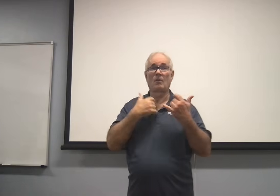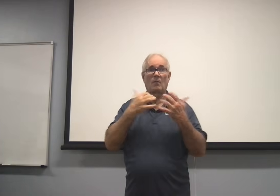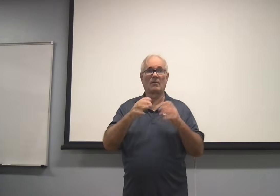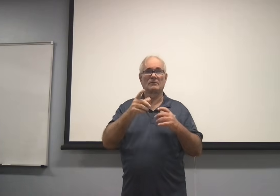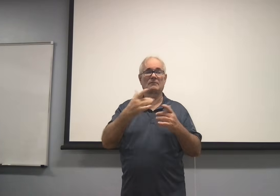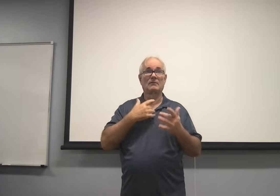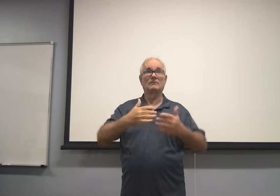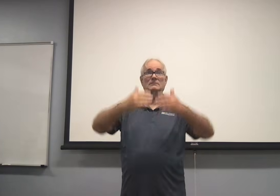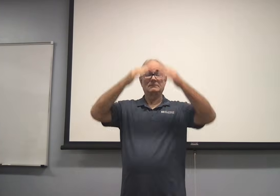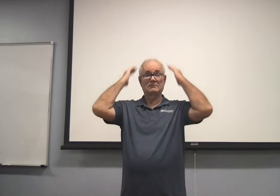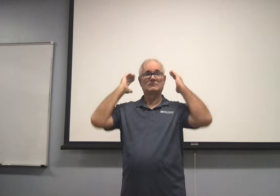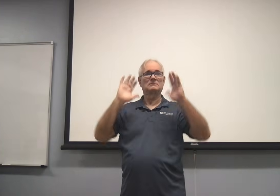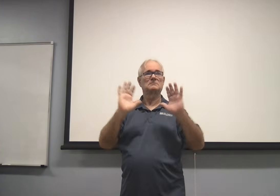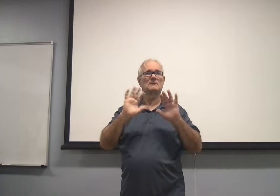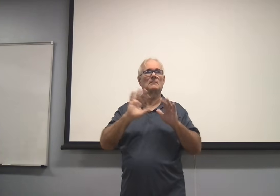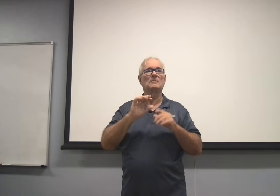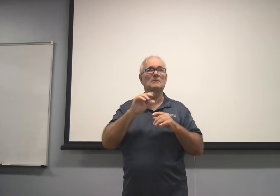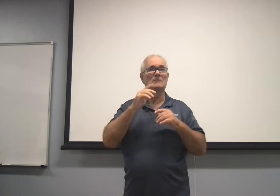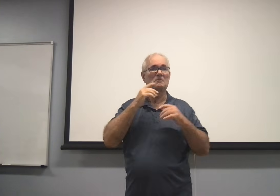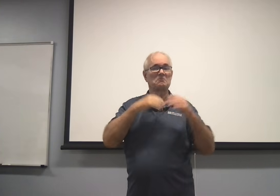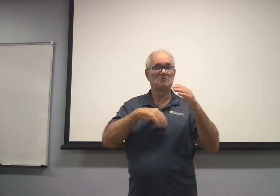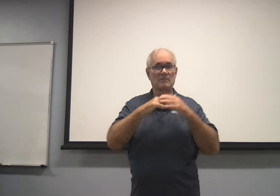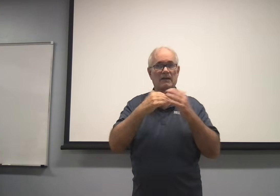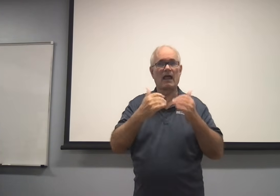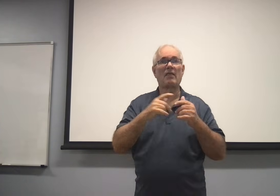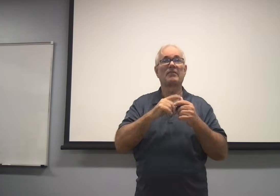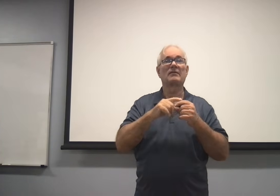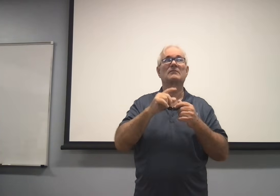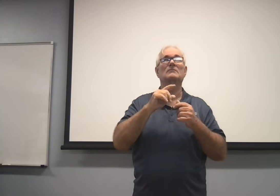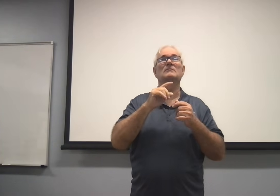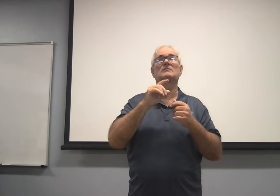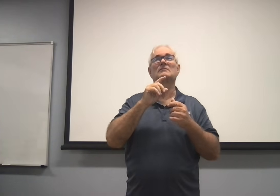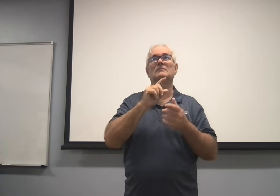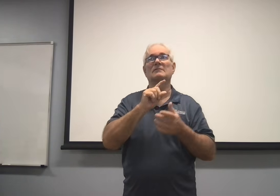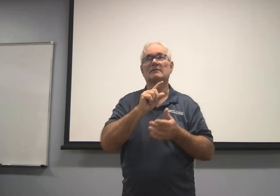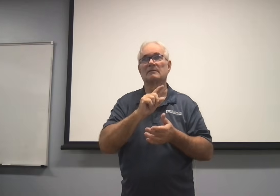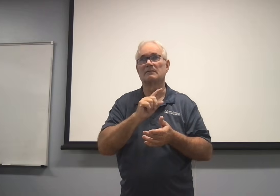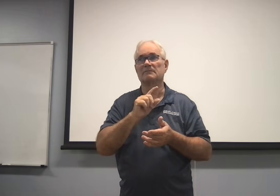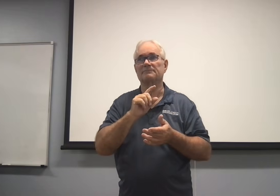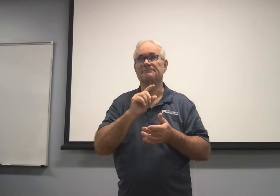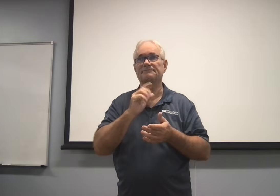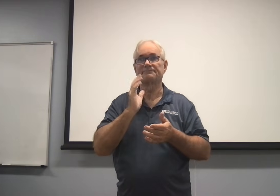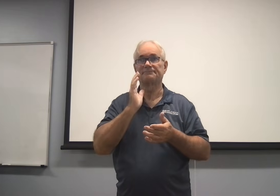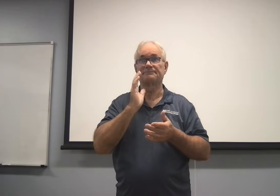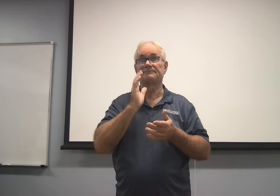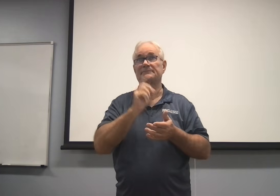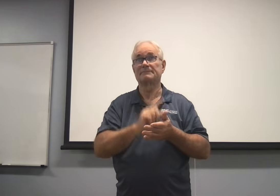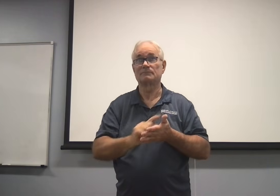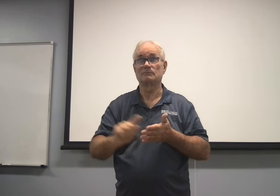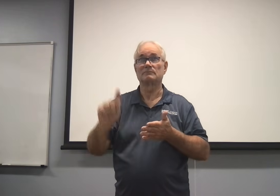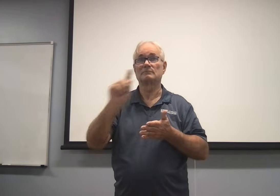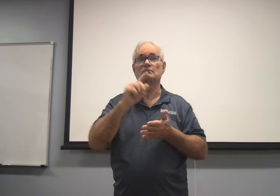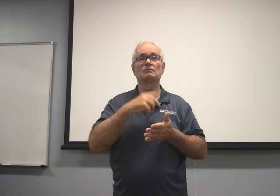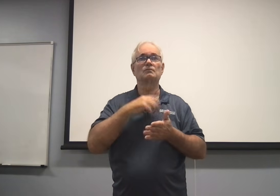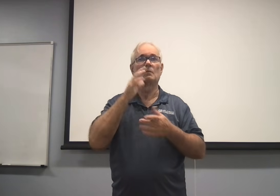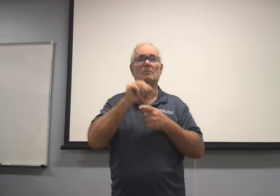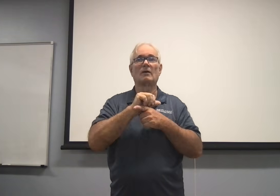We're gonna go ahead and pause for now. I don't wanna overwhelm you guys. Let's go ahead and cap it right there. And we can continue